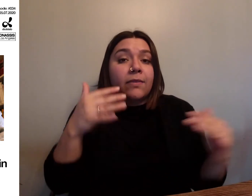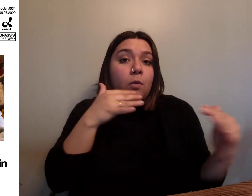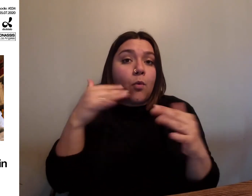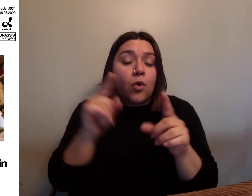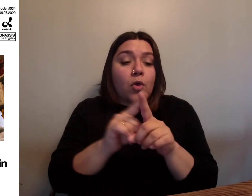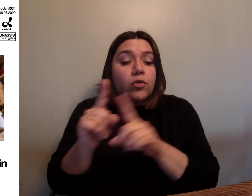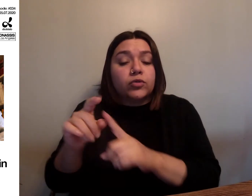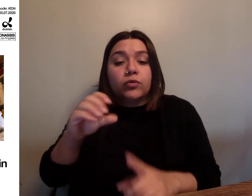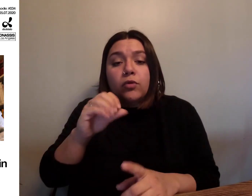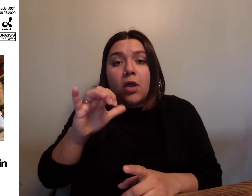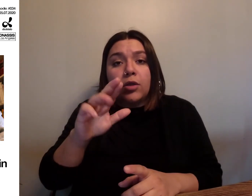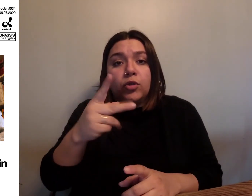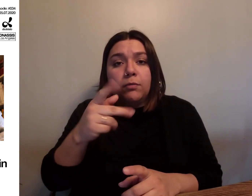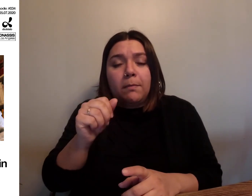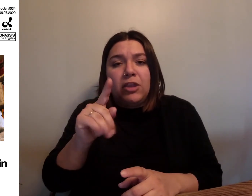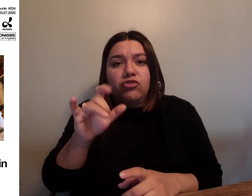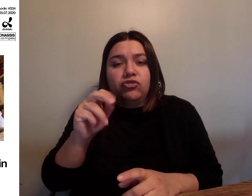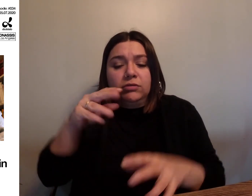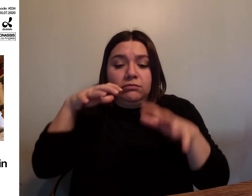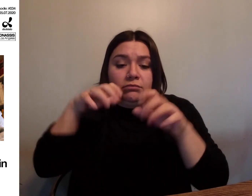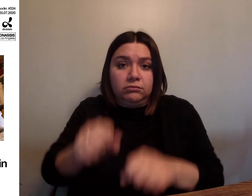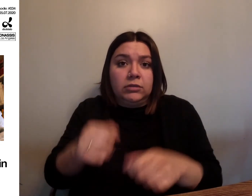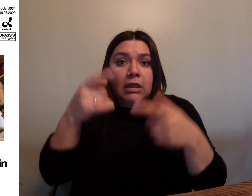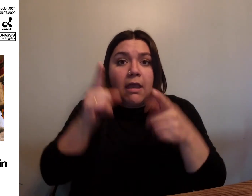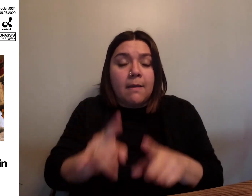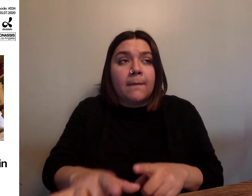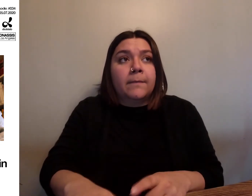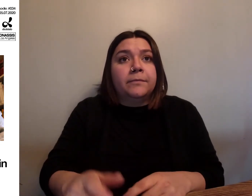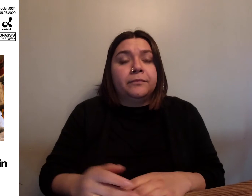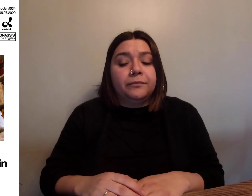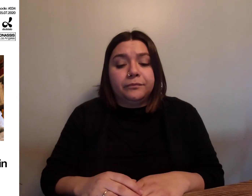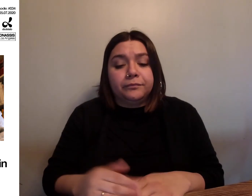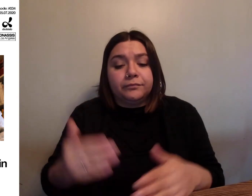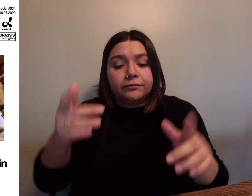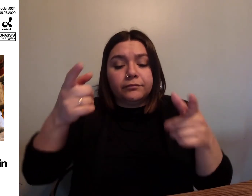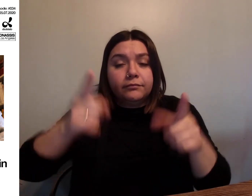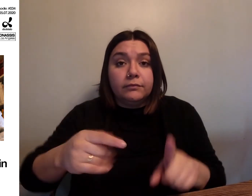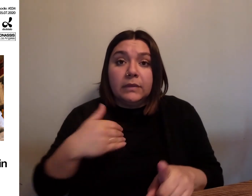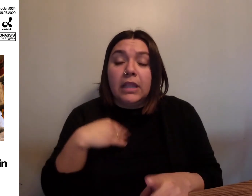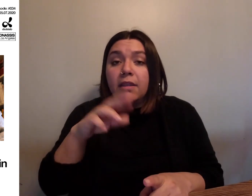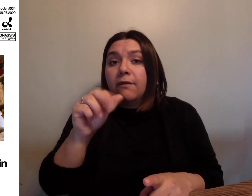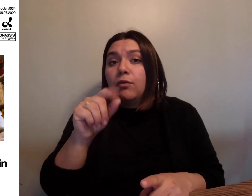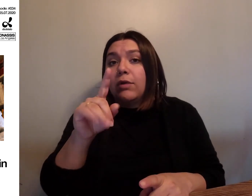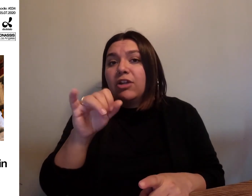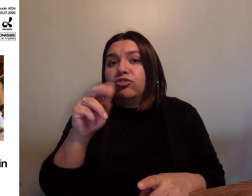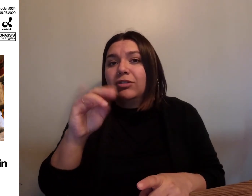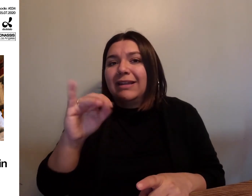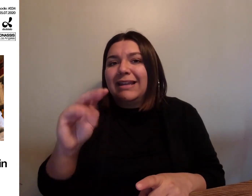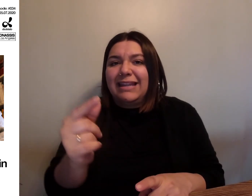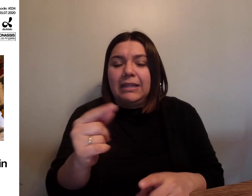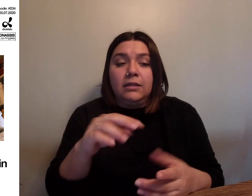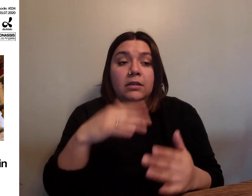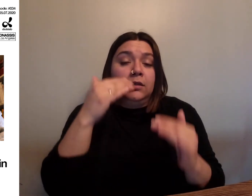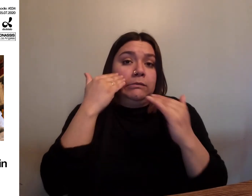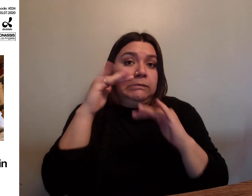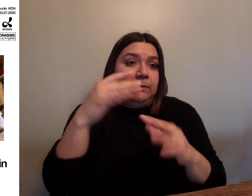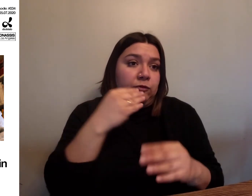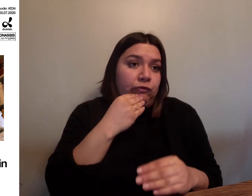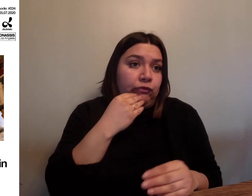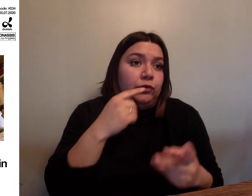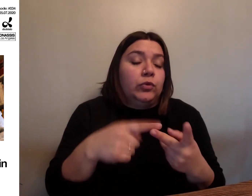war and the occupation, during which there was rationing,